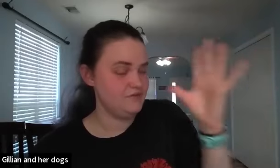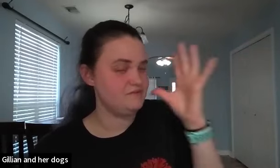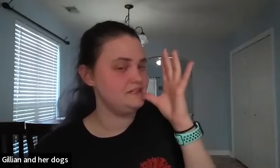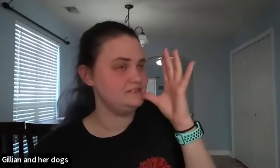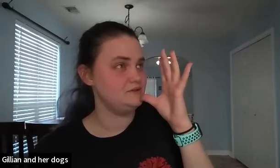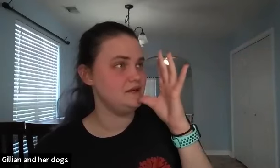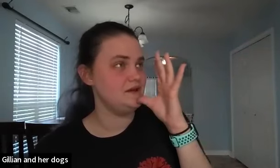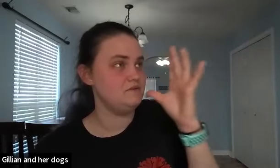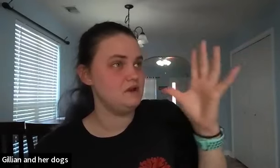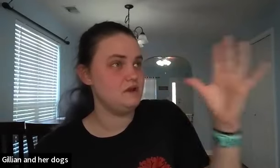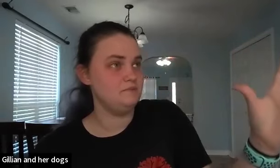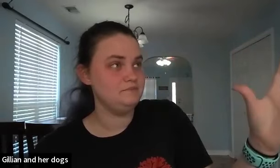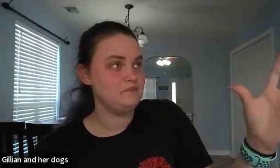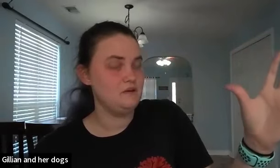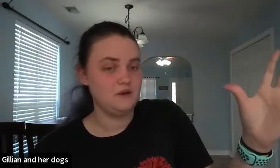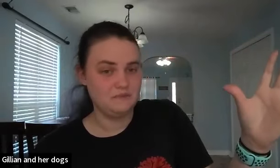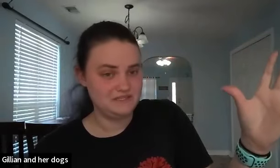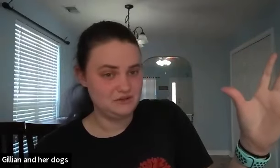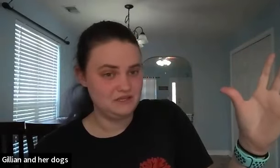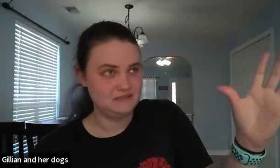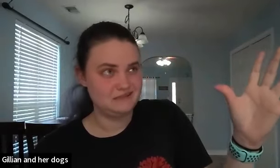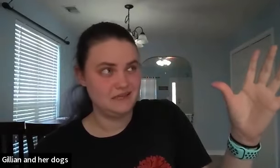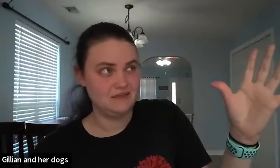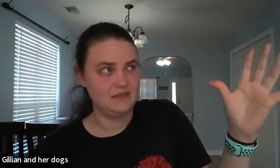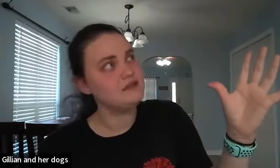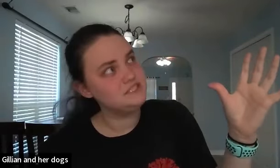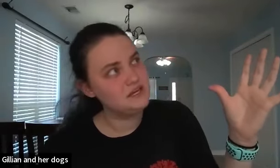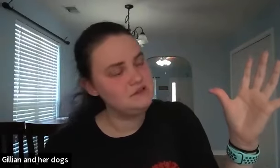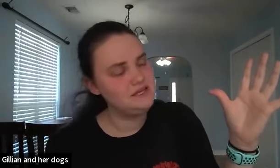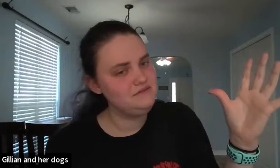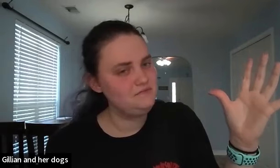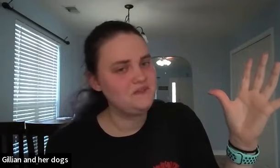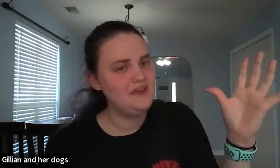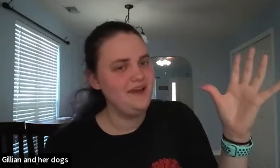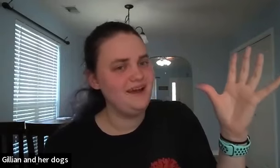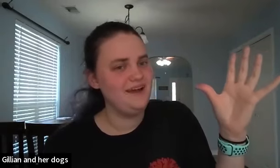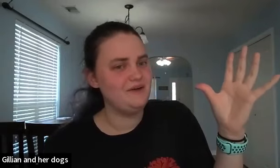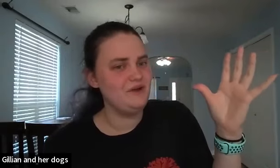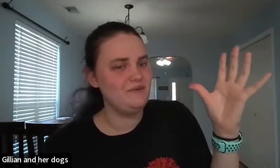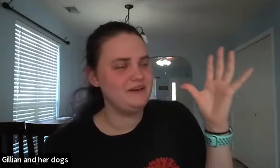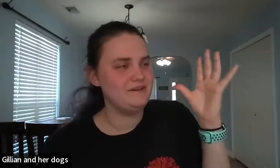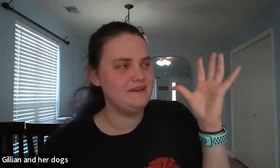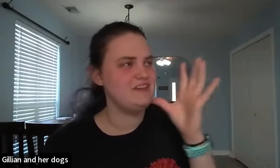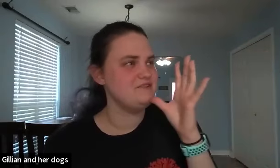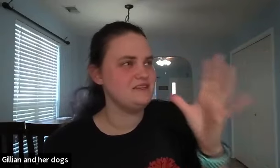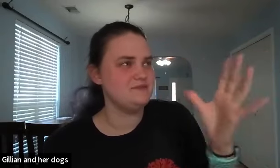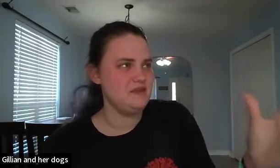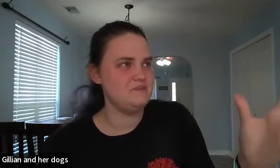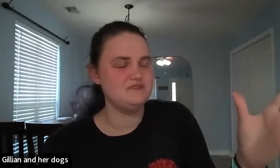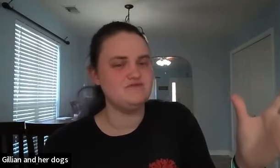the funny story of one of my students last year, I believe. One of my favorite things with him, he's